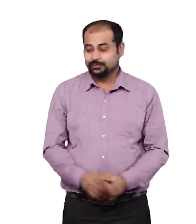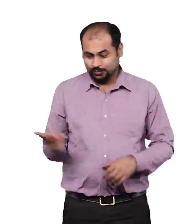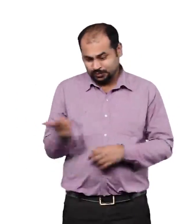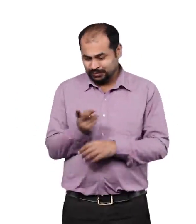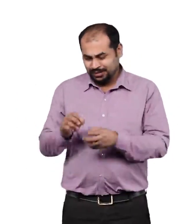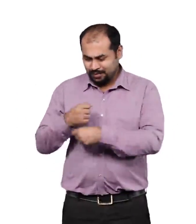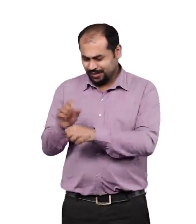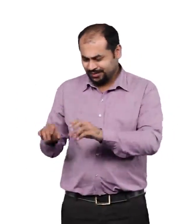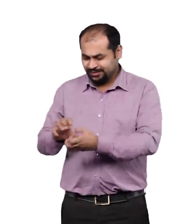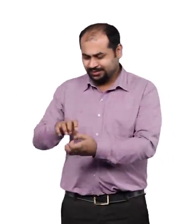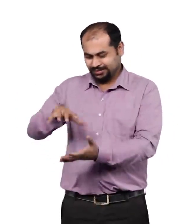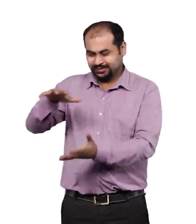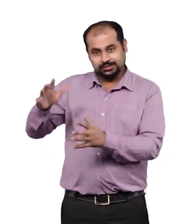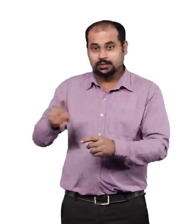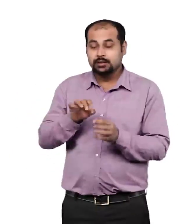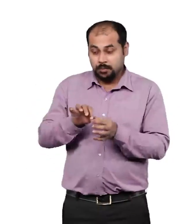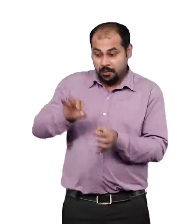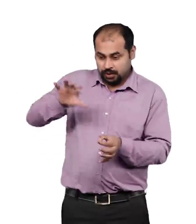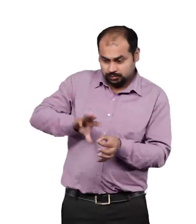Who made the highest mud house?